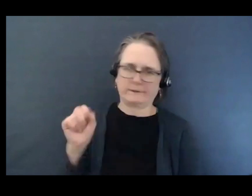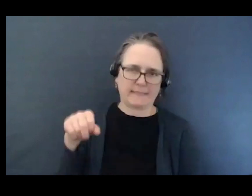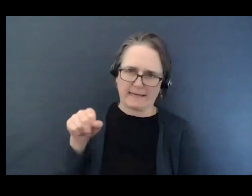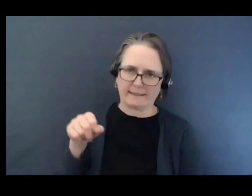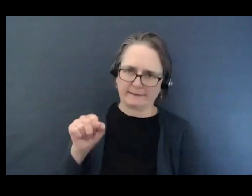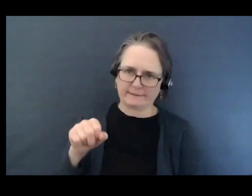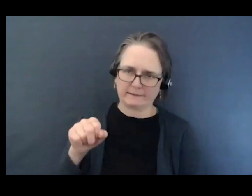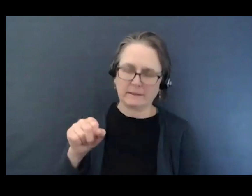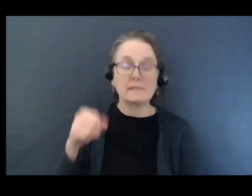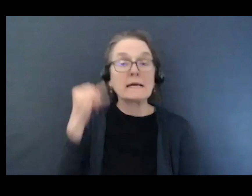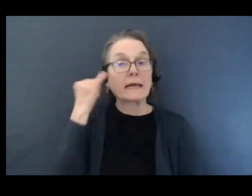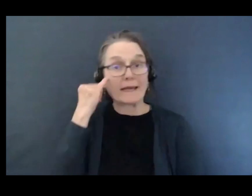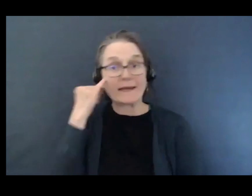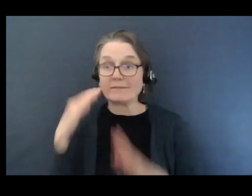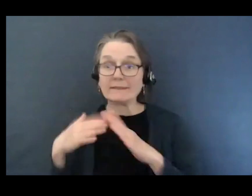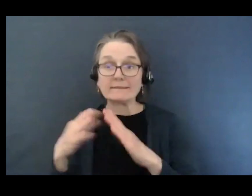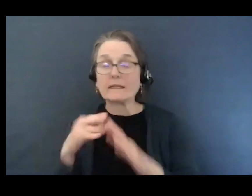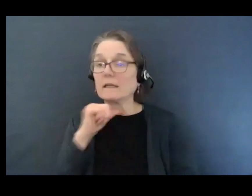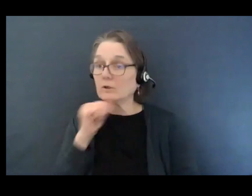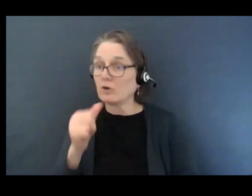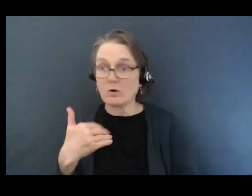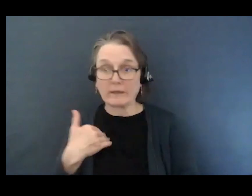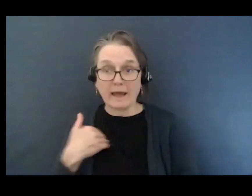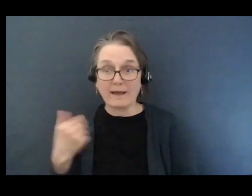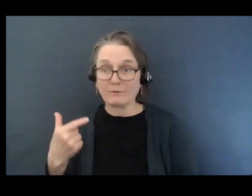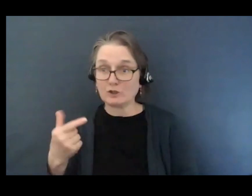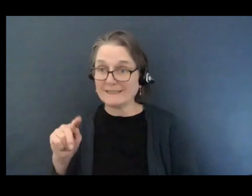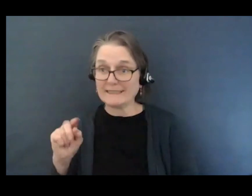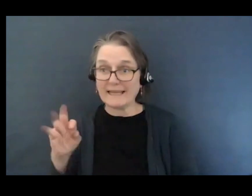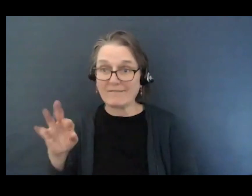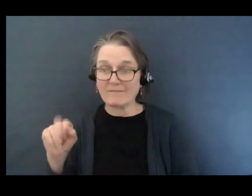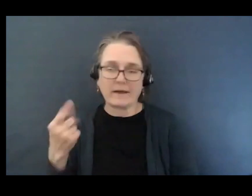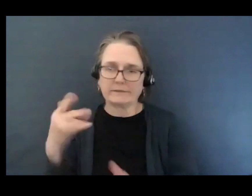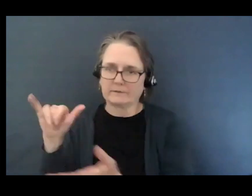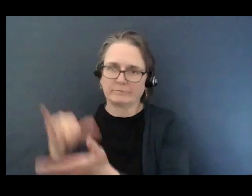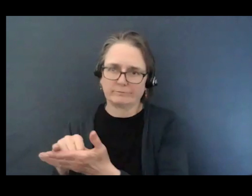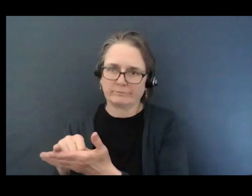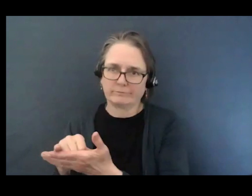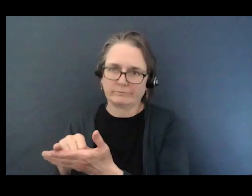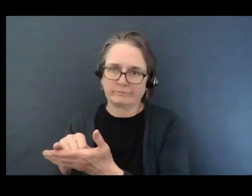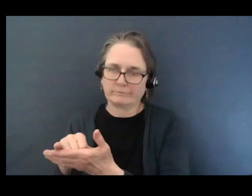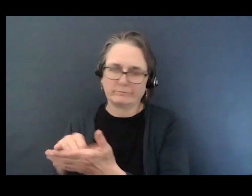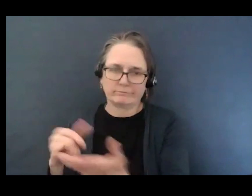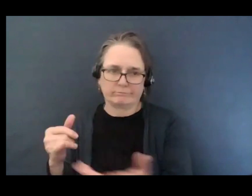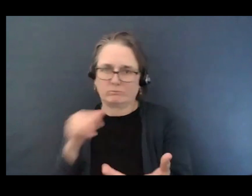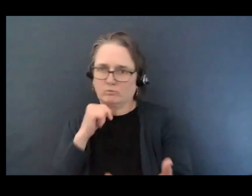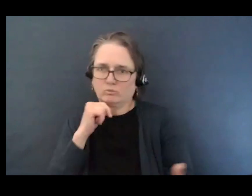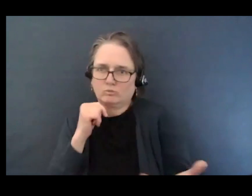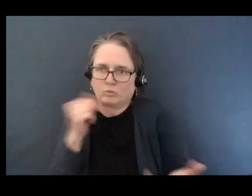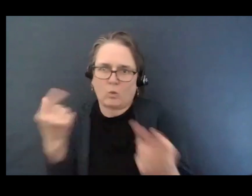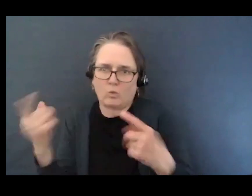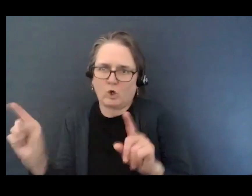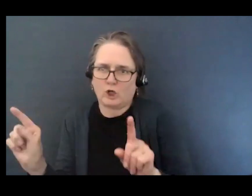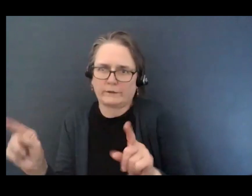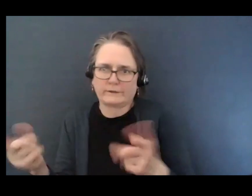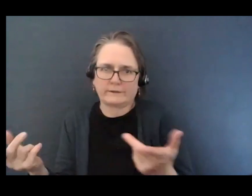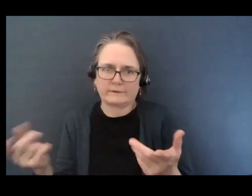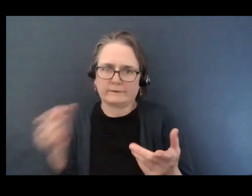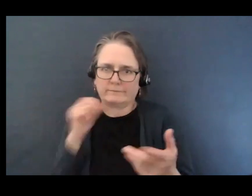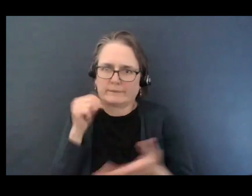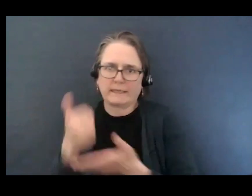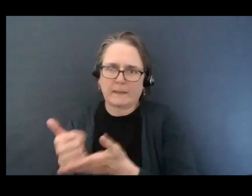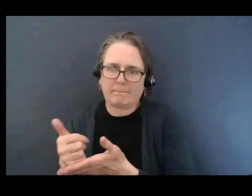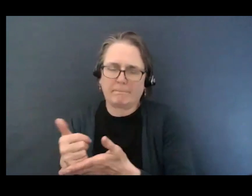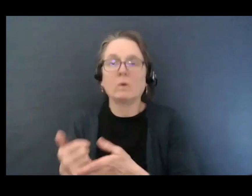If a city doesn't have GTFS, you can't do this. If a city has GTFS for its primary bus and rail provider,